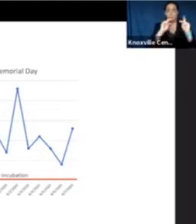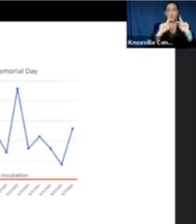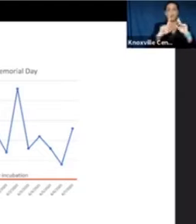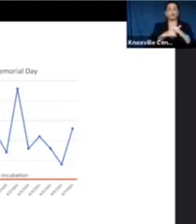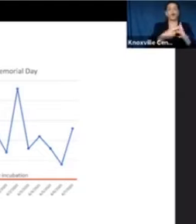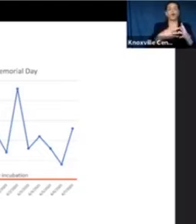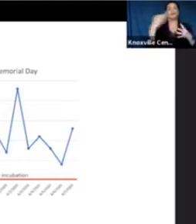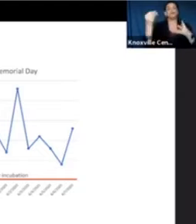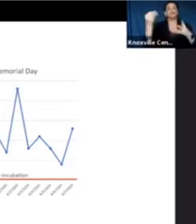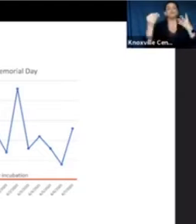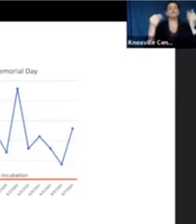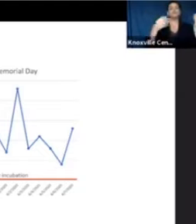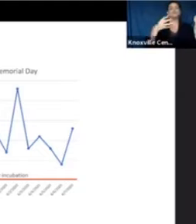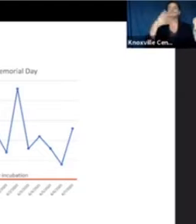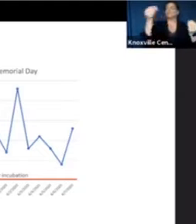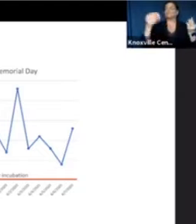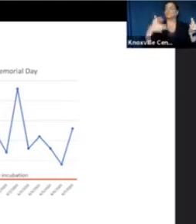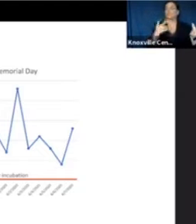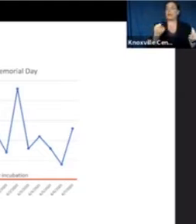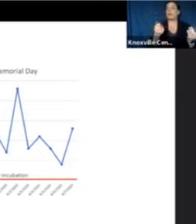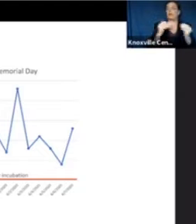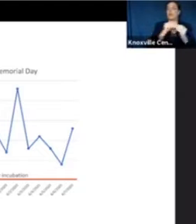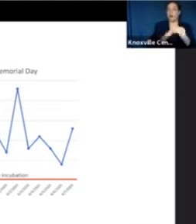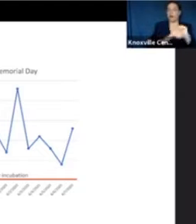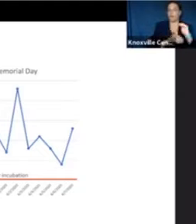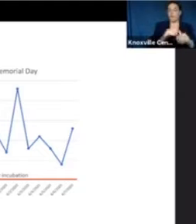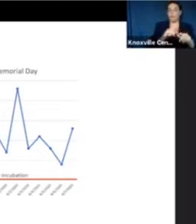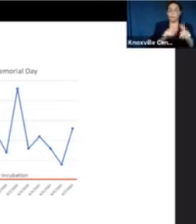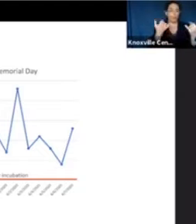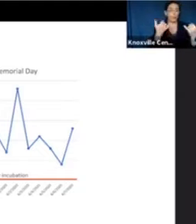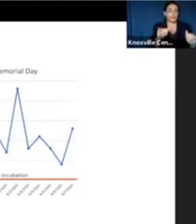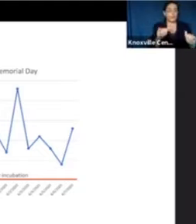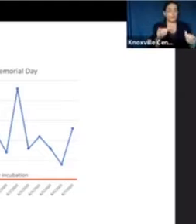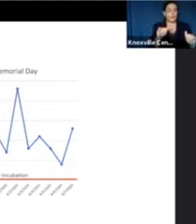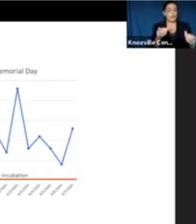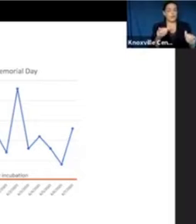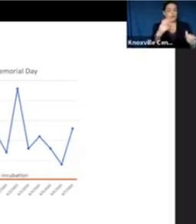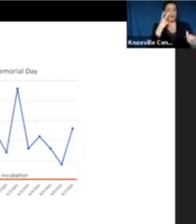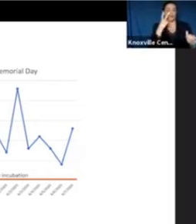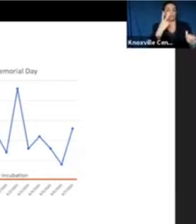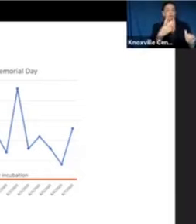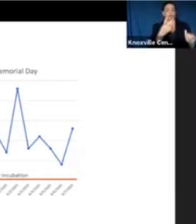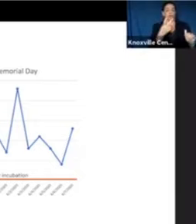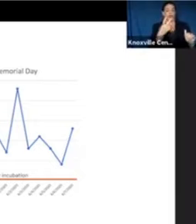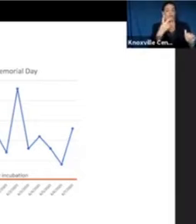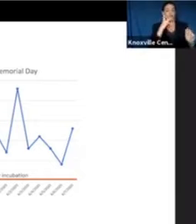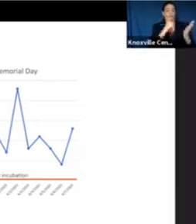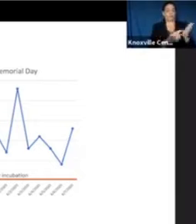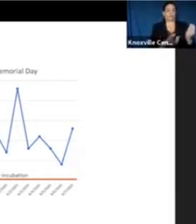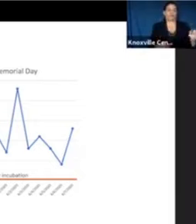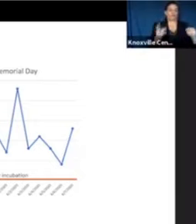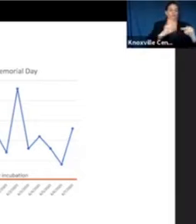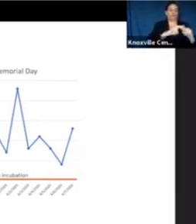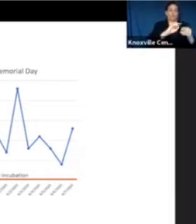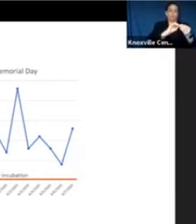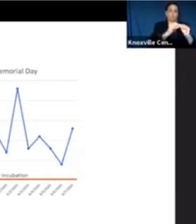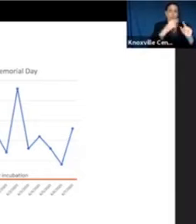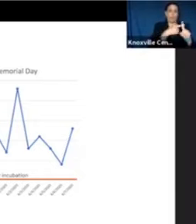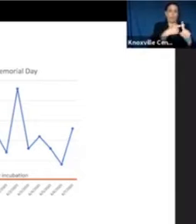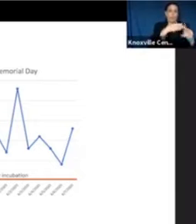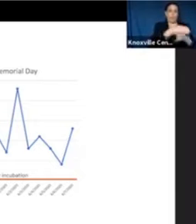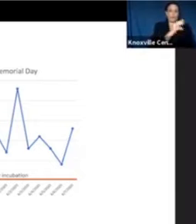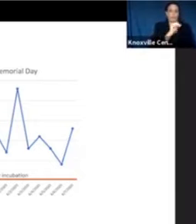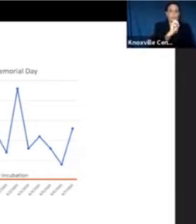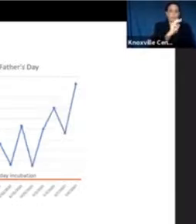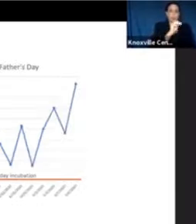I think, feeling more comfortable. And we still saw a jump in cases after that holiday, although it was a little bit